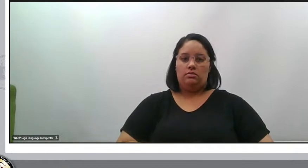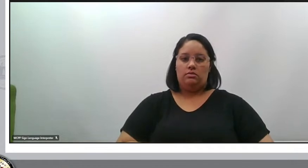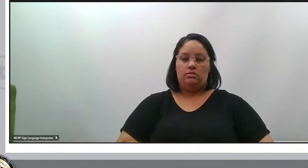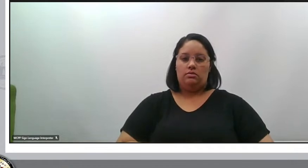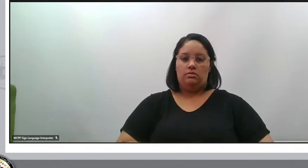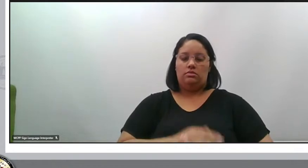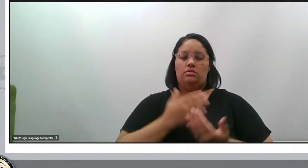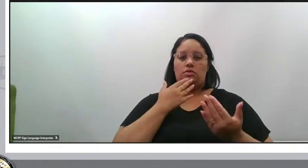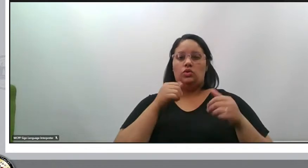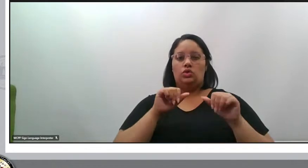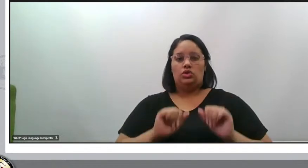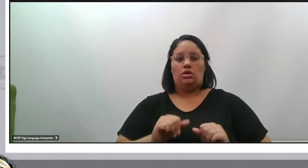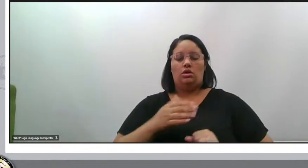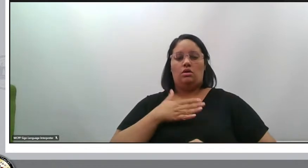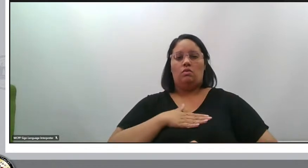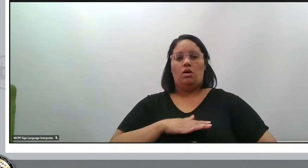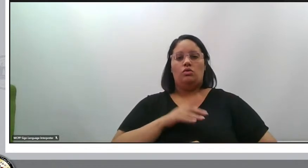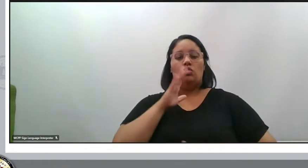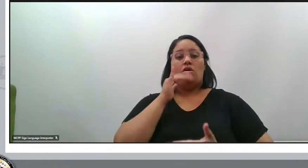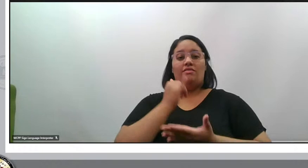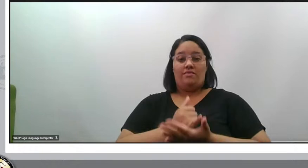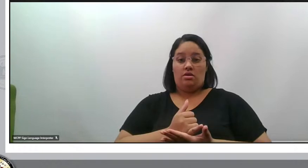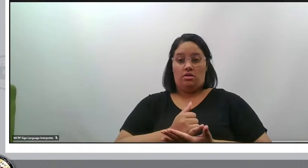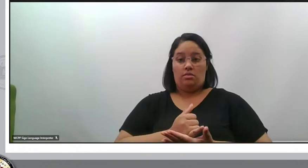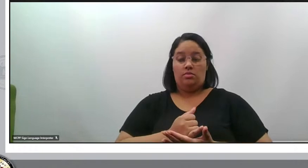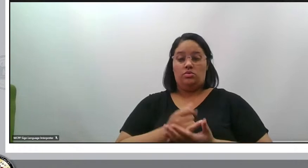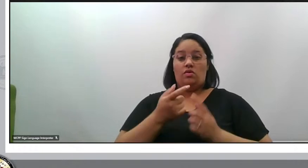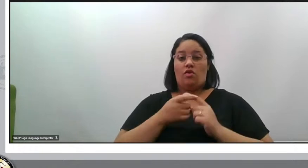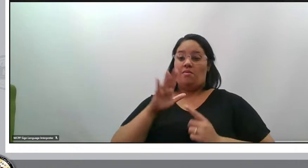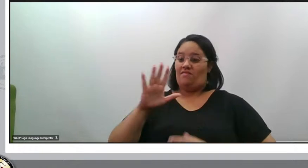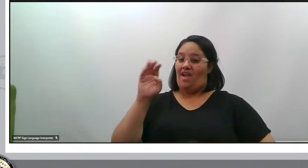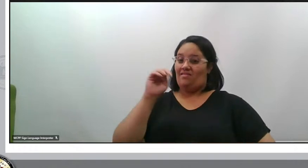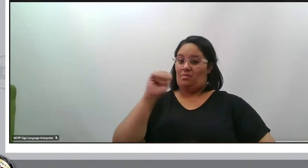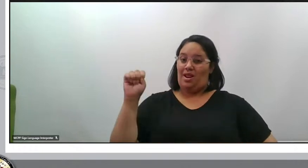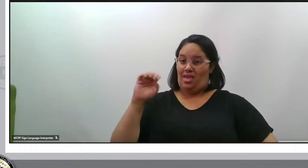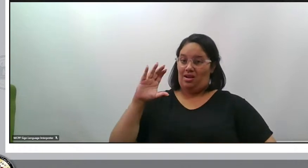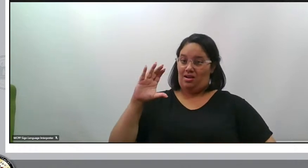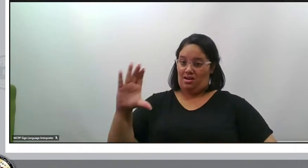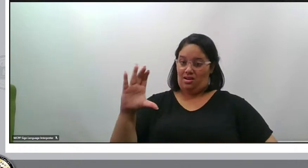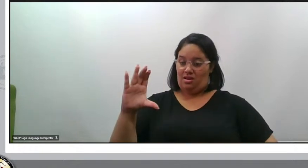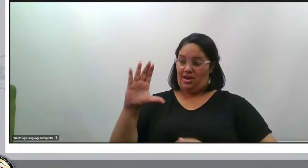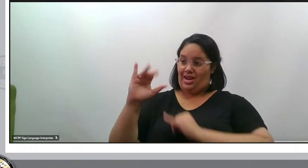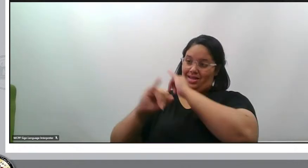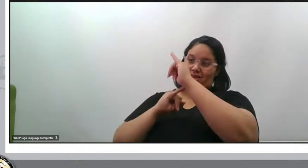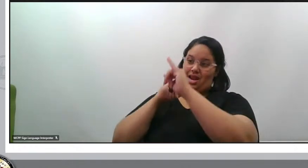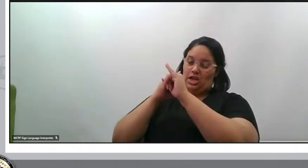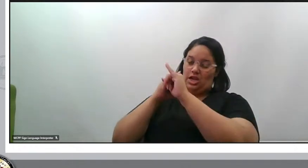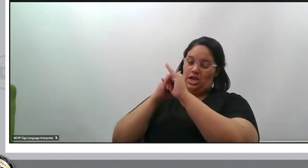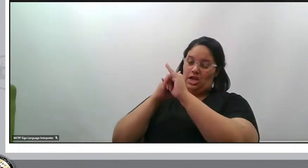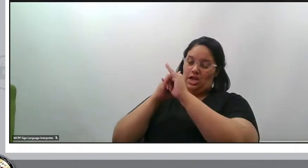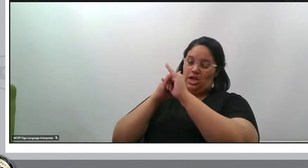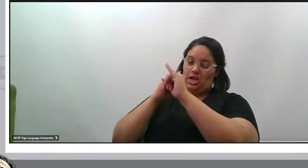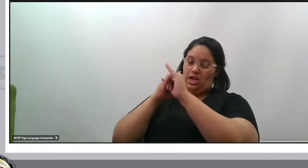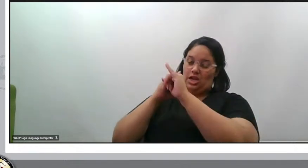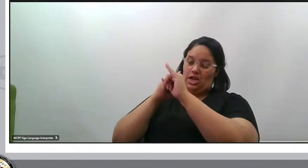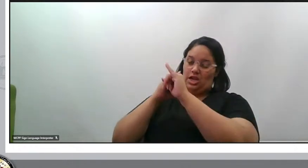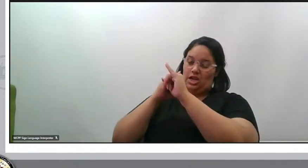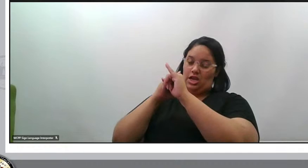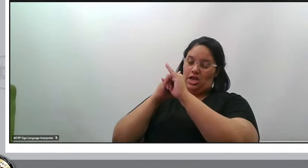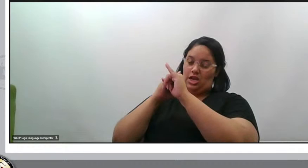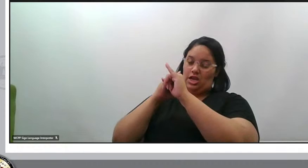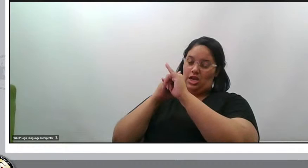Thank you, Chair. Chair, I just want to then now confirm, so out of the 5 million rand for international travel,